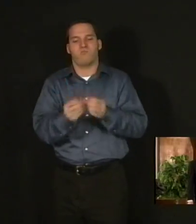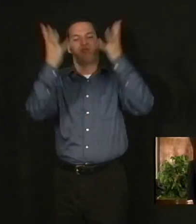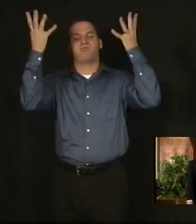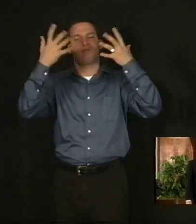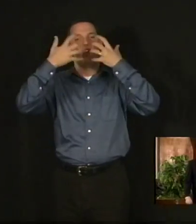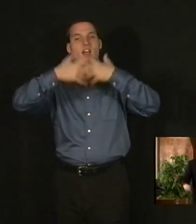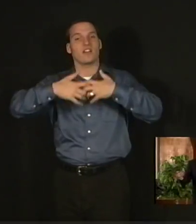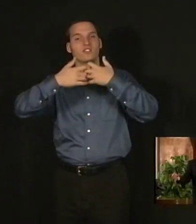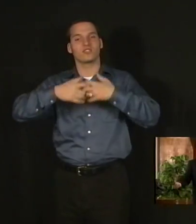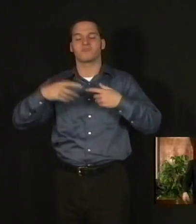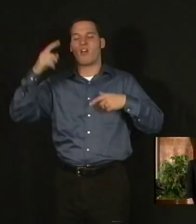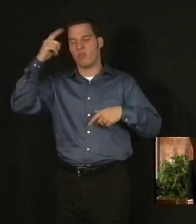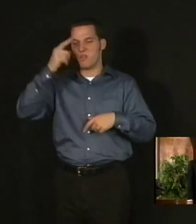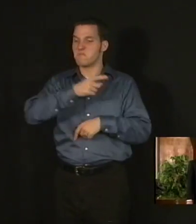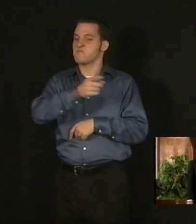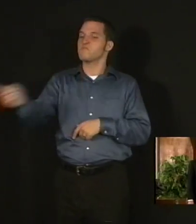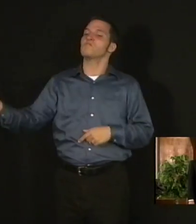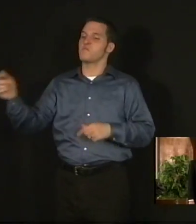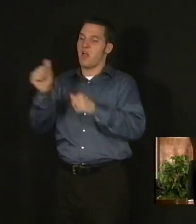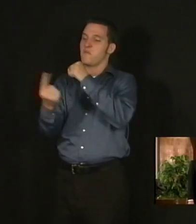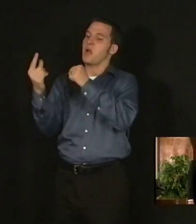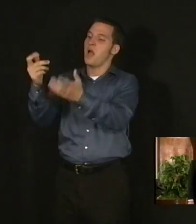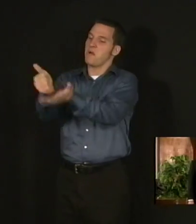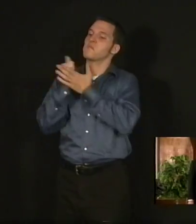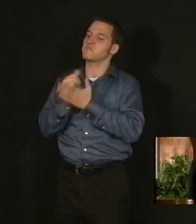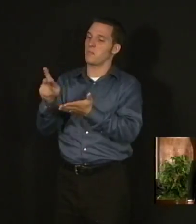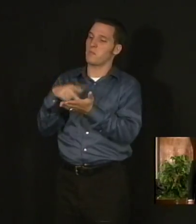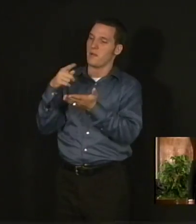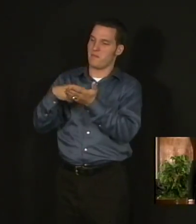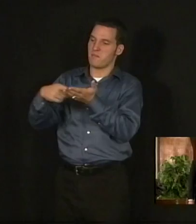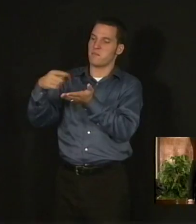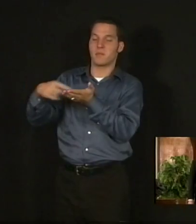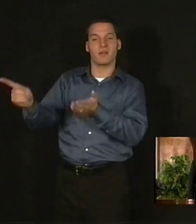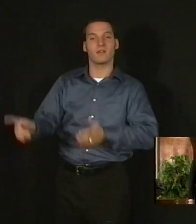the engine. I think everybody should help me pay for it.